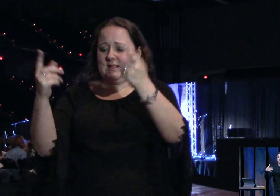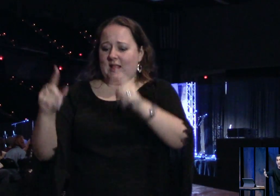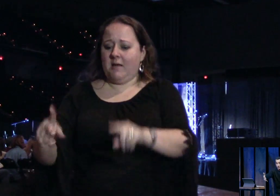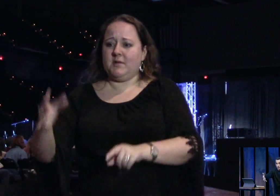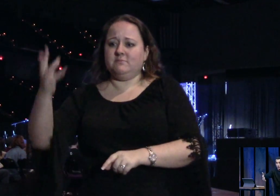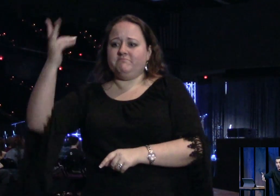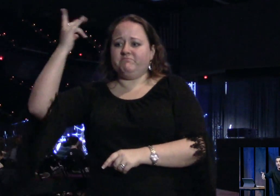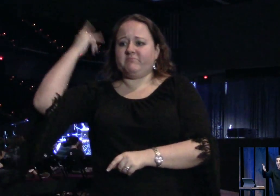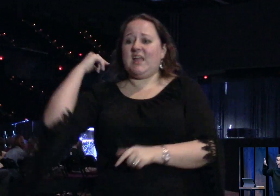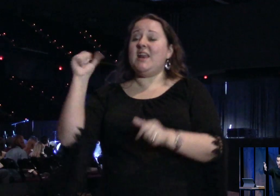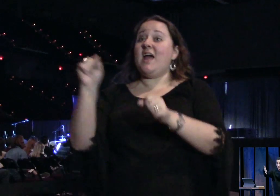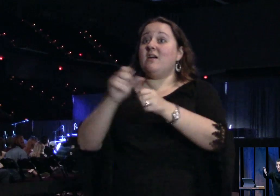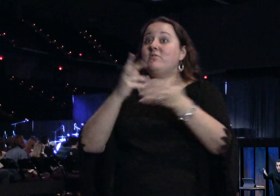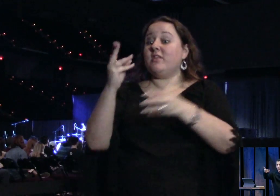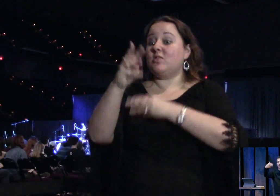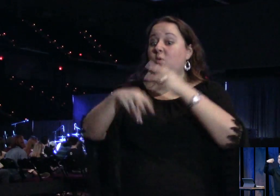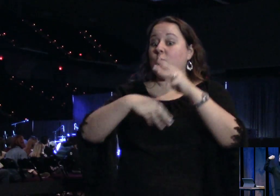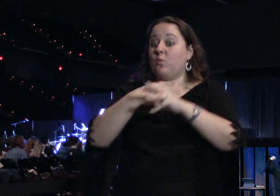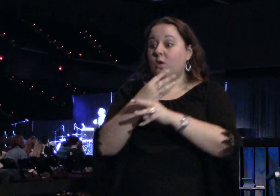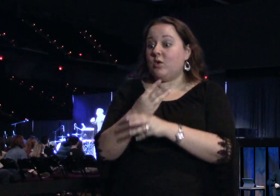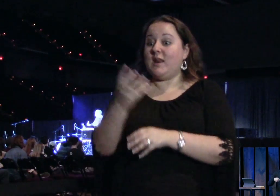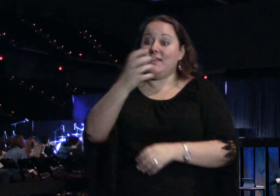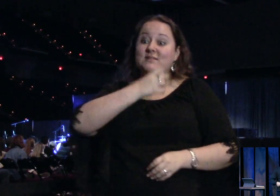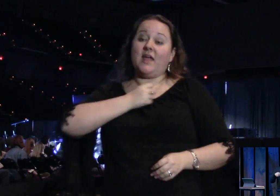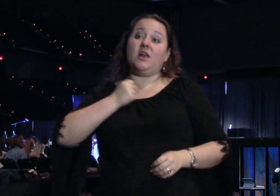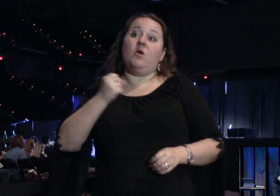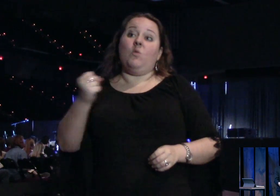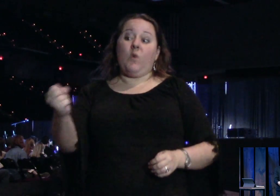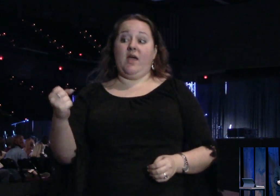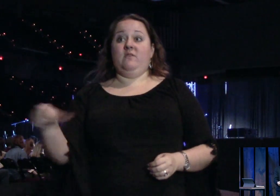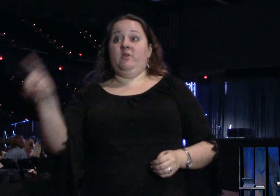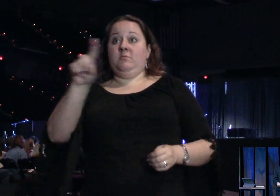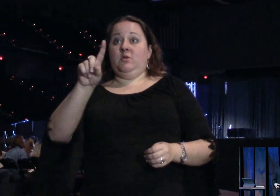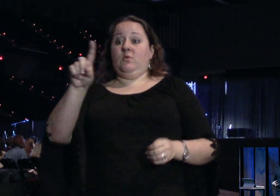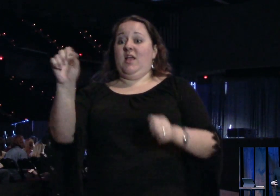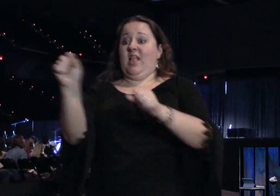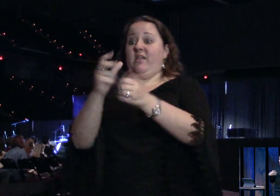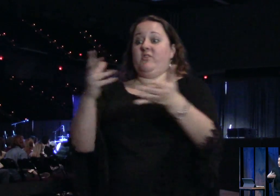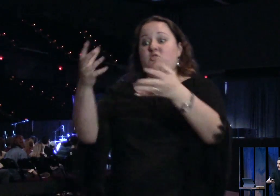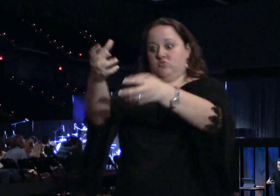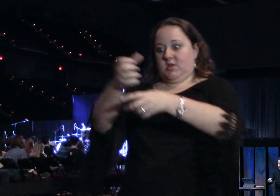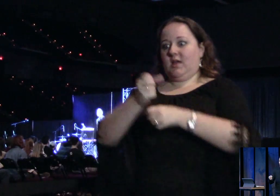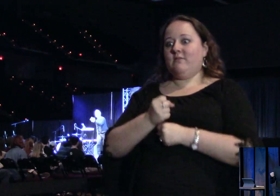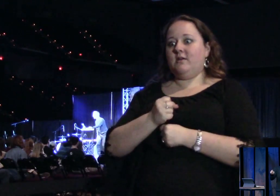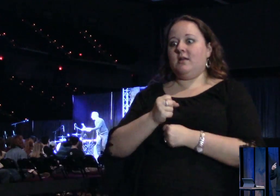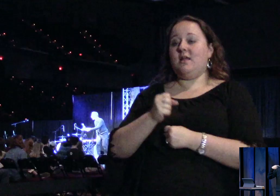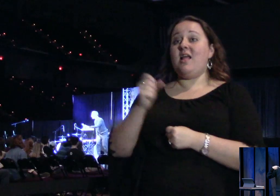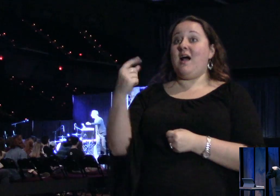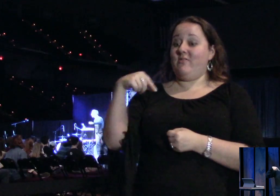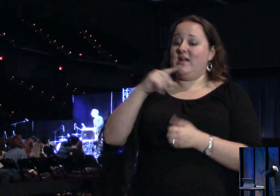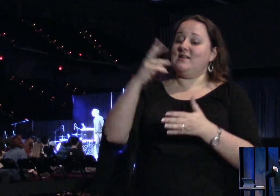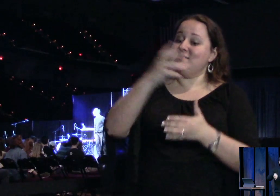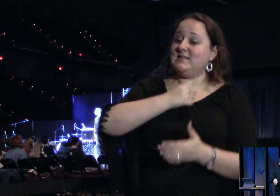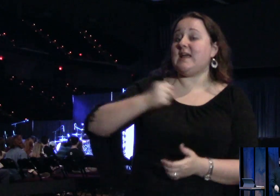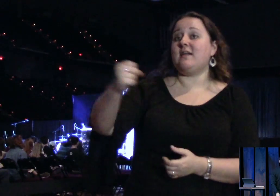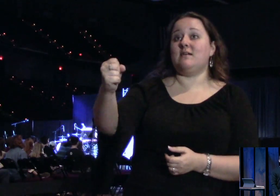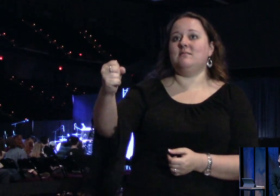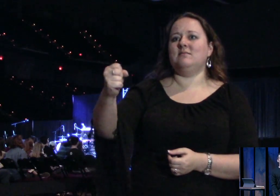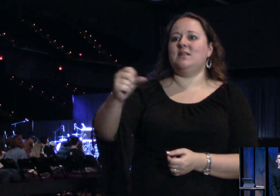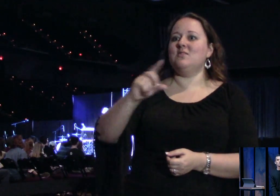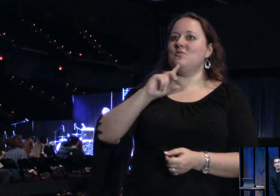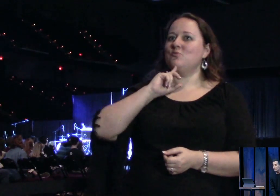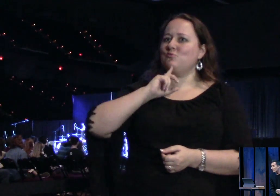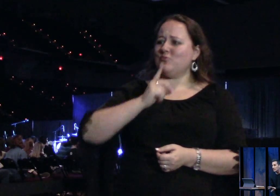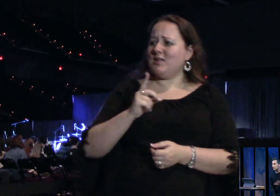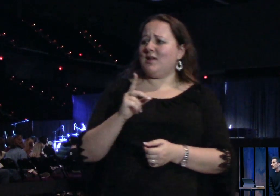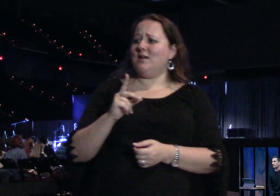everything you've given the world and everything the world has taken from you, everything you've gotten, everything that's been taken, is